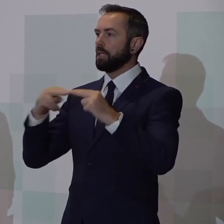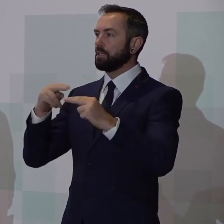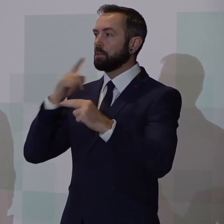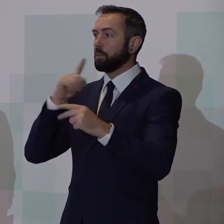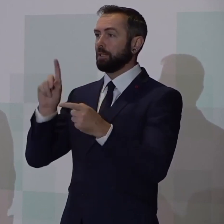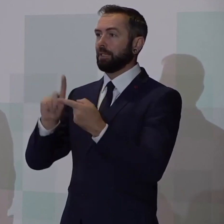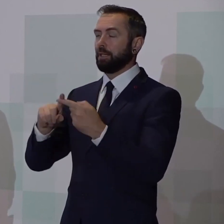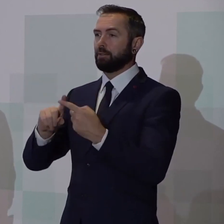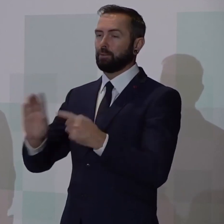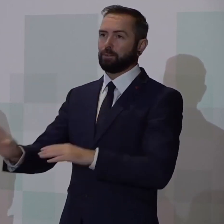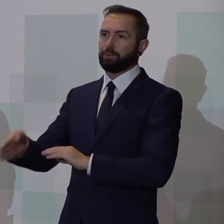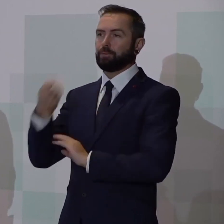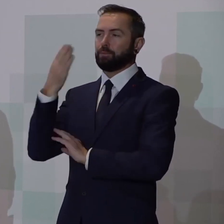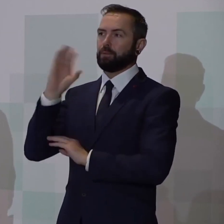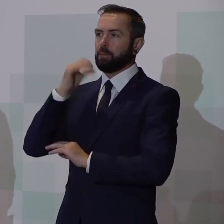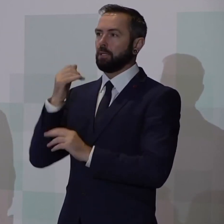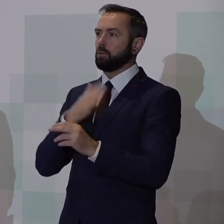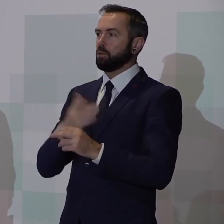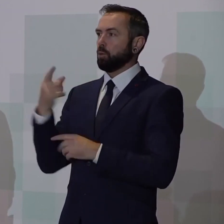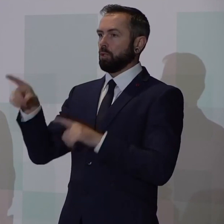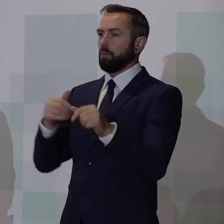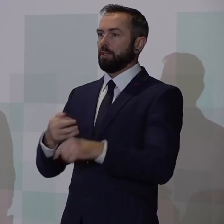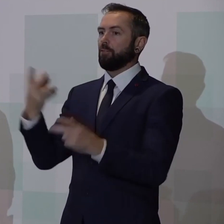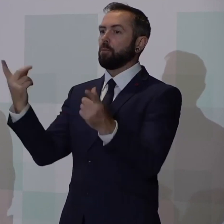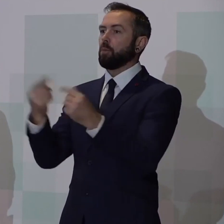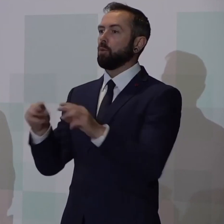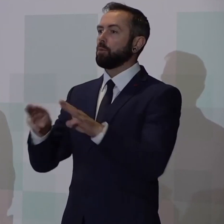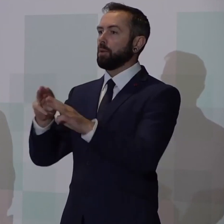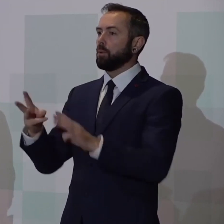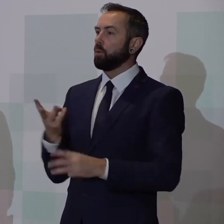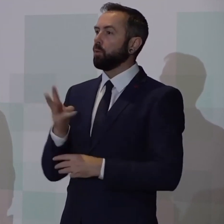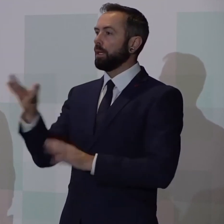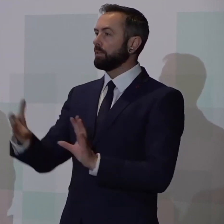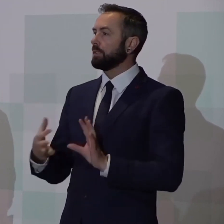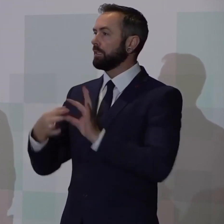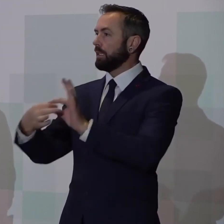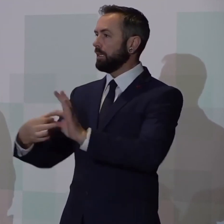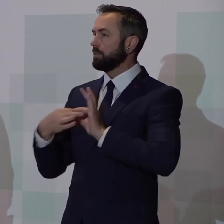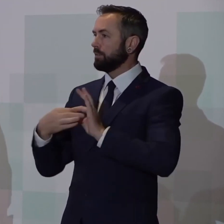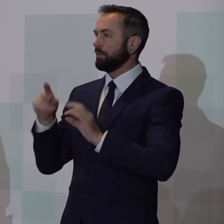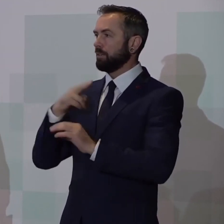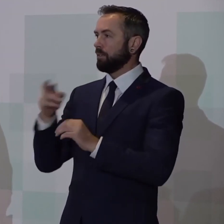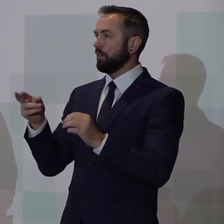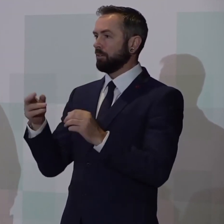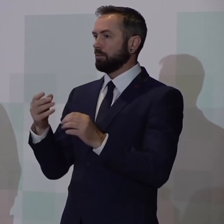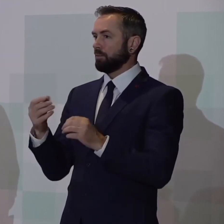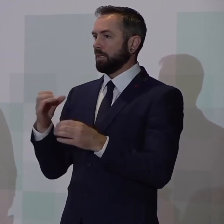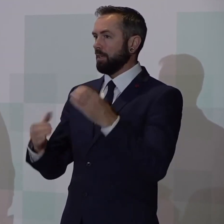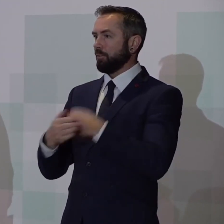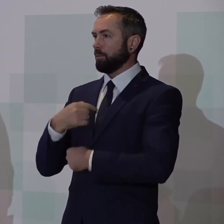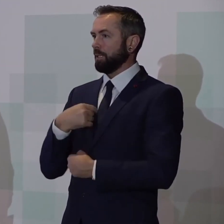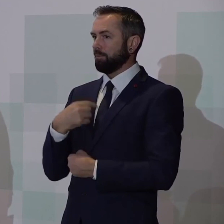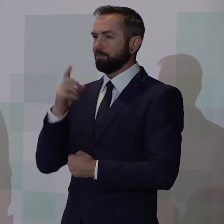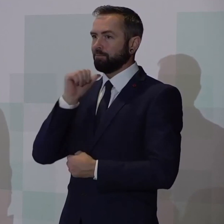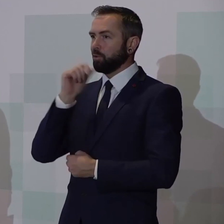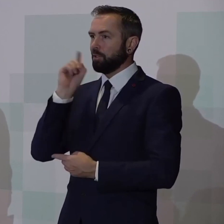was closed in my face because it was only an option if both parties were willing to engage, and that was not the case for me. I'd no advice on how